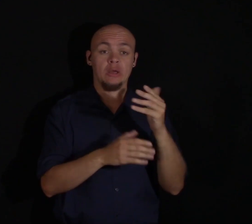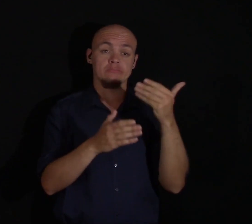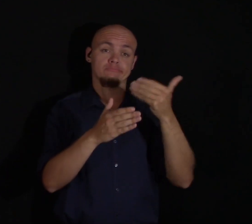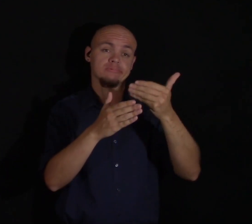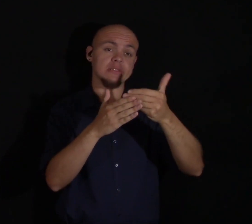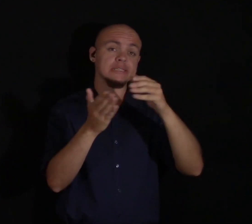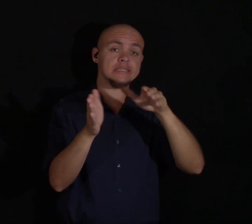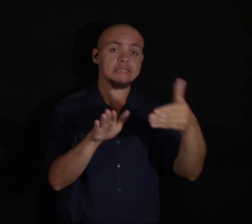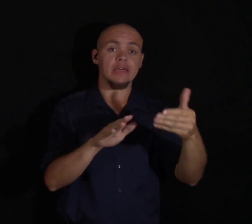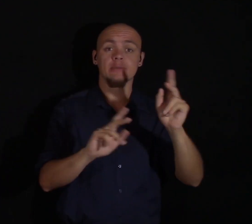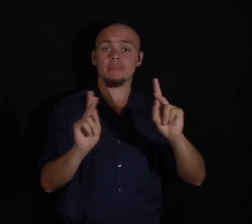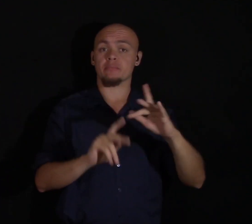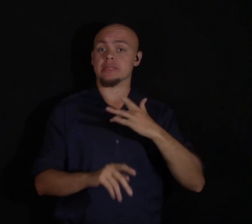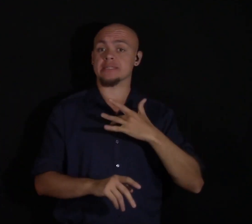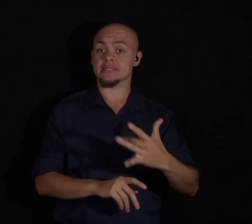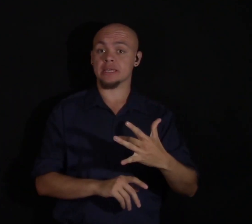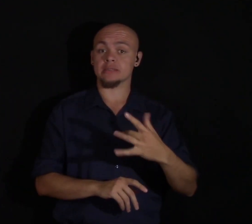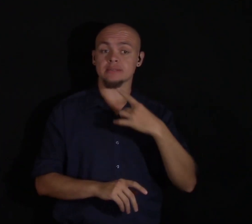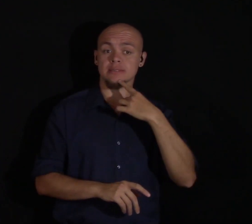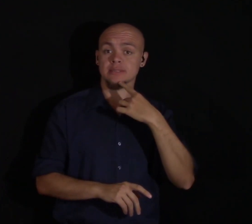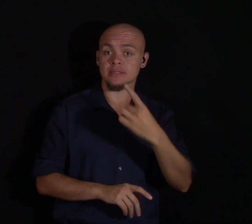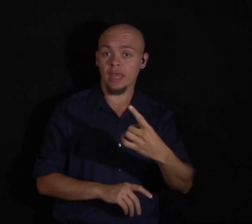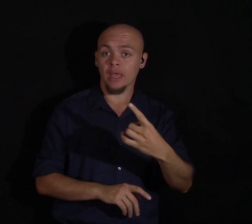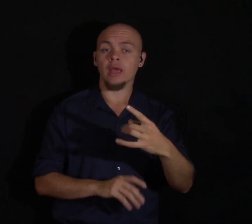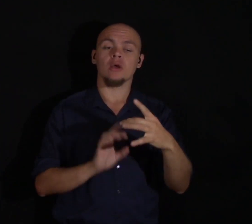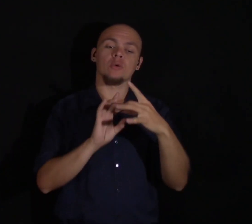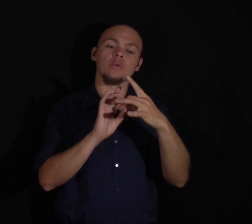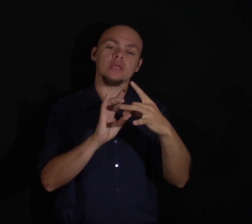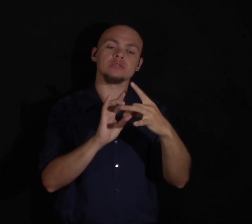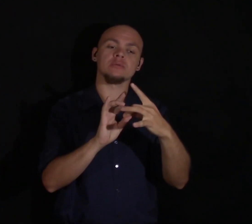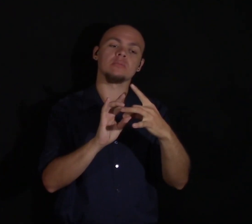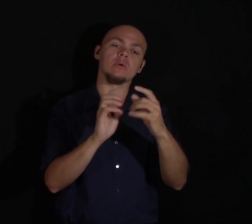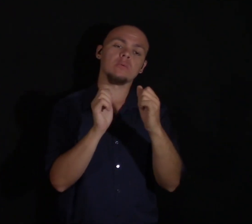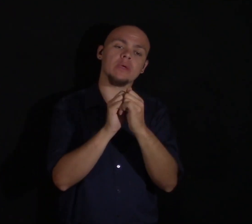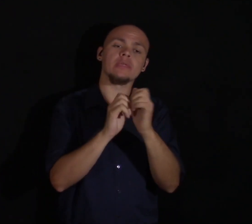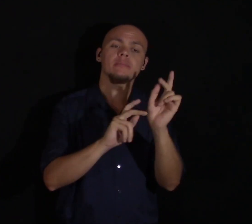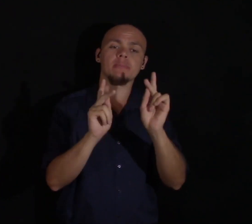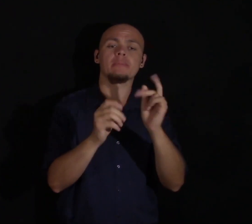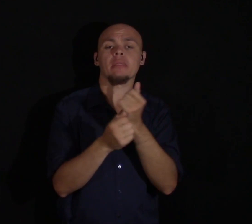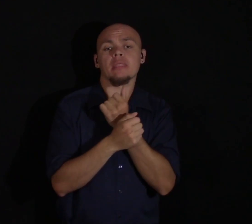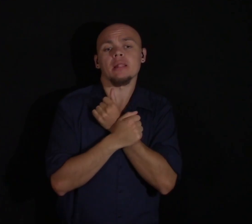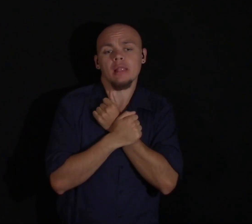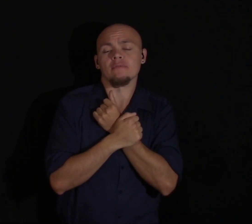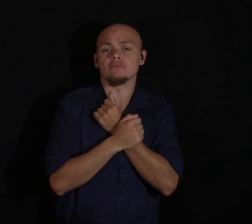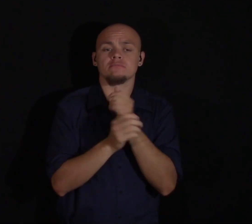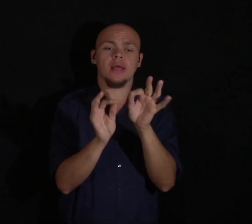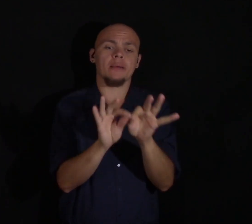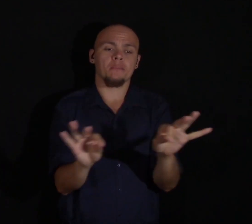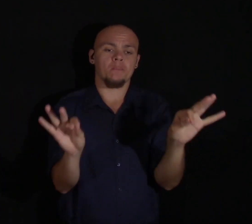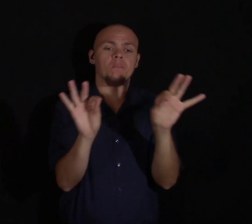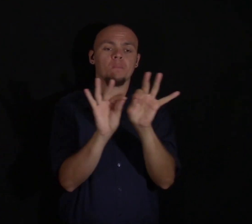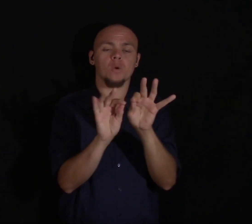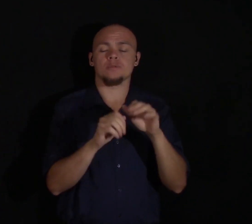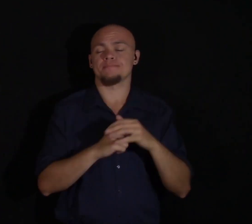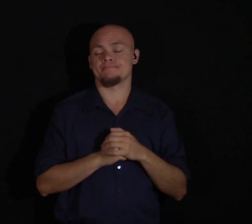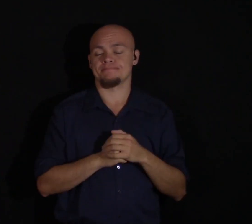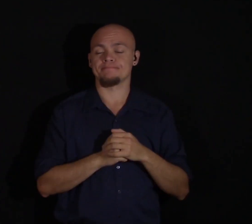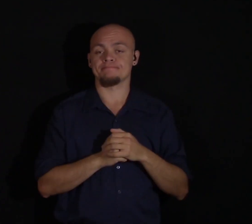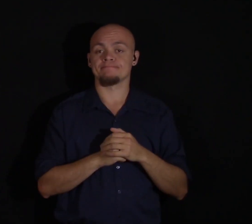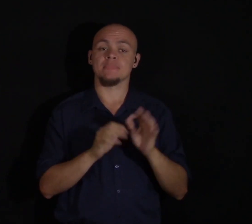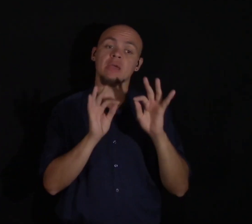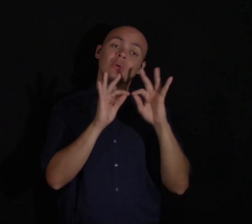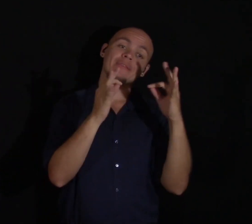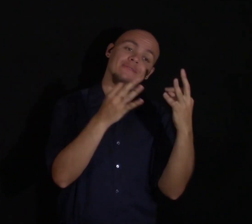overwhelming majority say relationships with loved ones are what matter most. Of course, with family